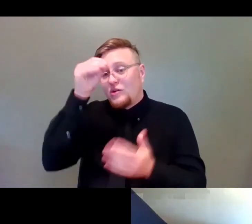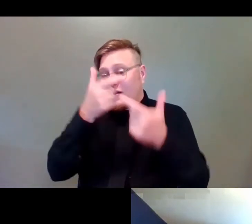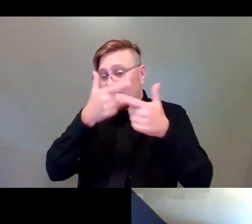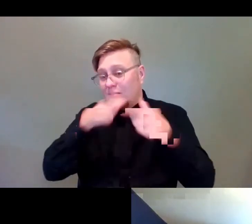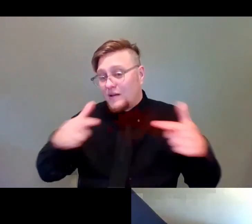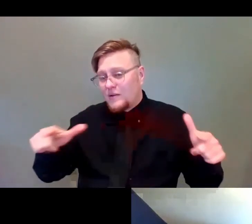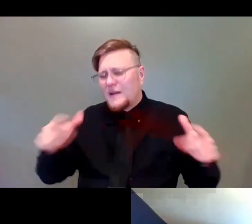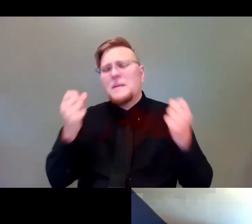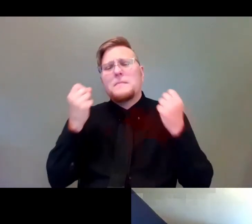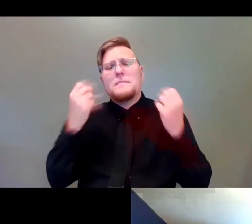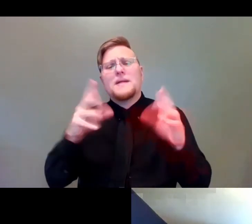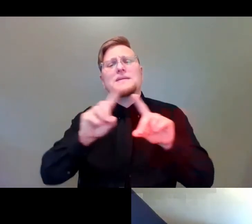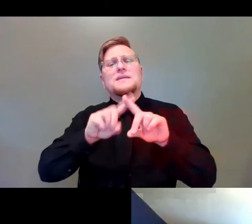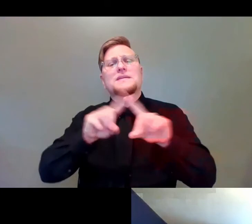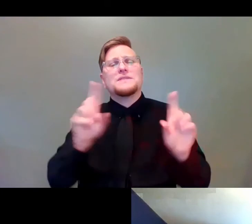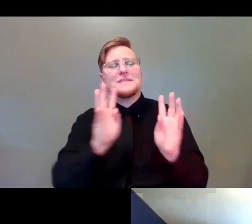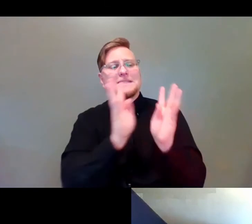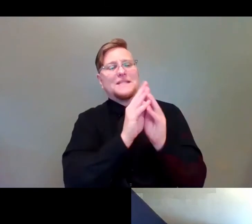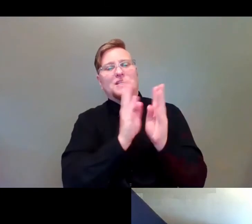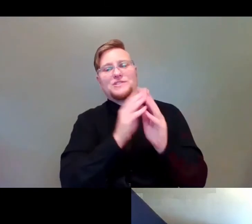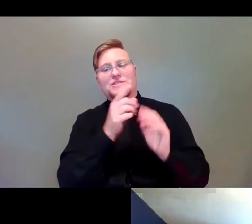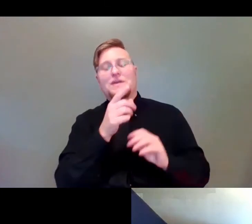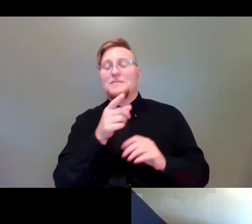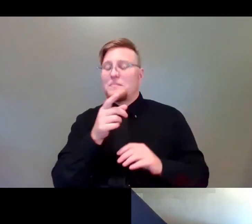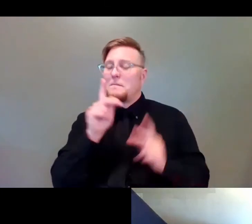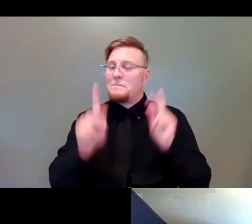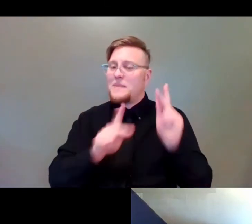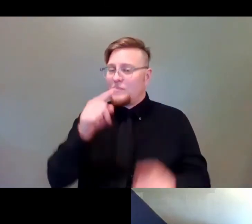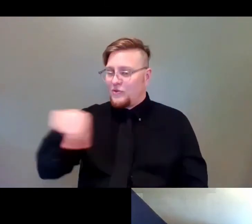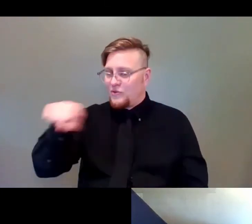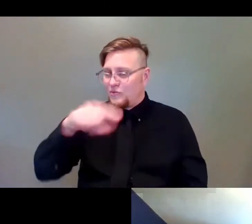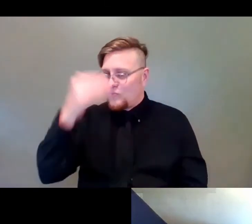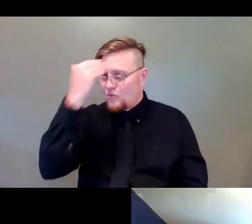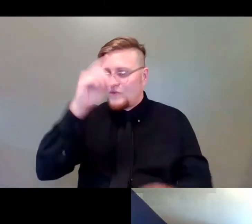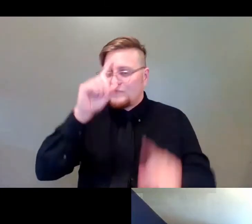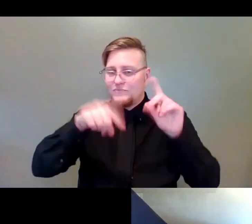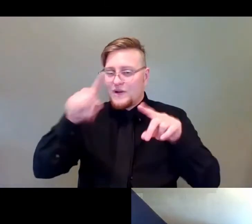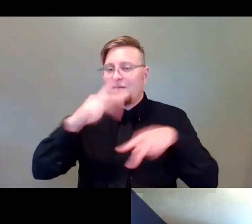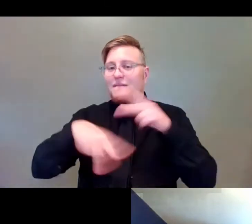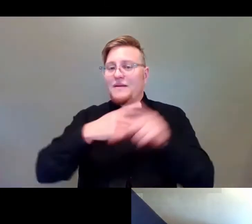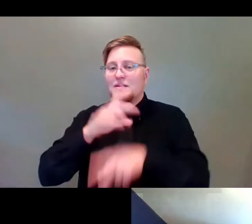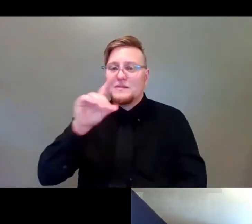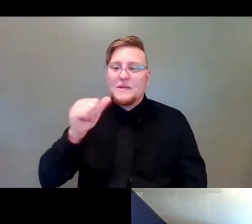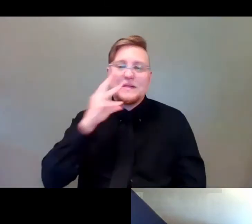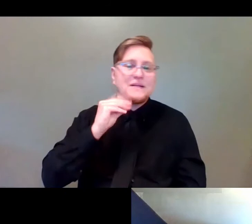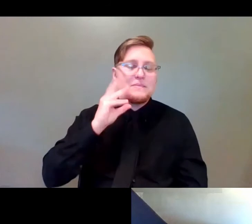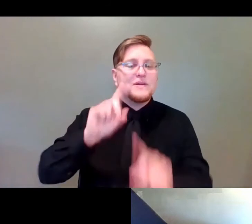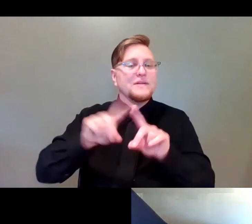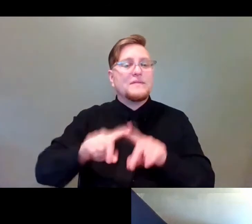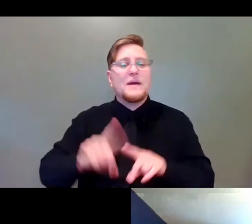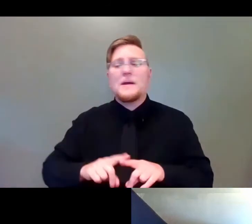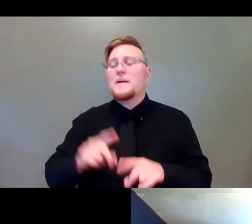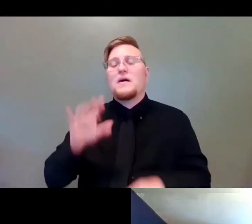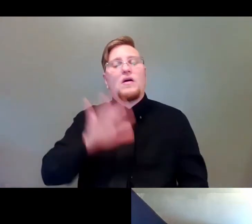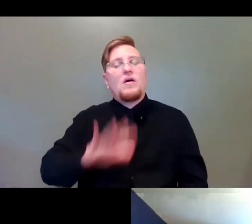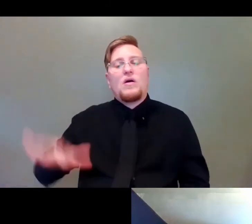people that you will recognize will be speaking at these sessions, people with all types of disabilities, all types of experiences. Really, everyone from around